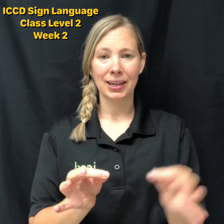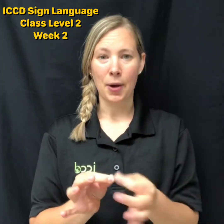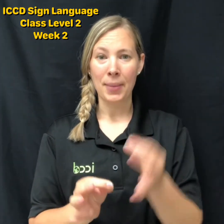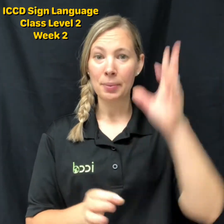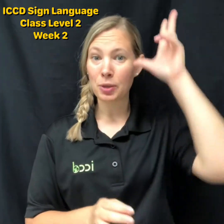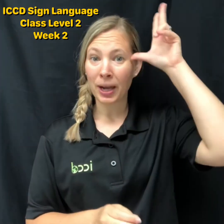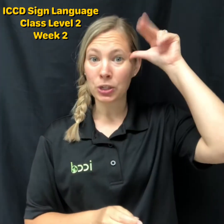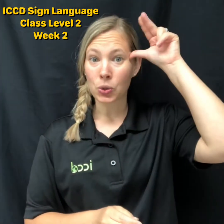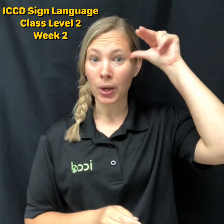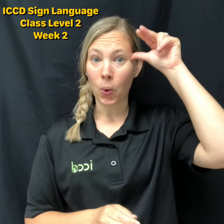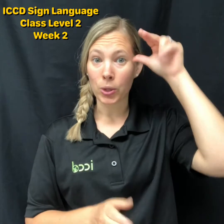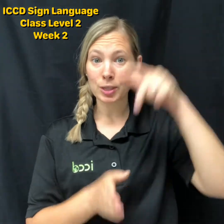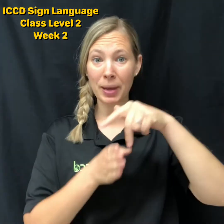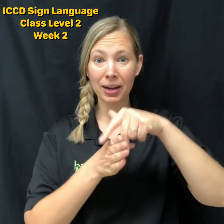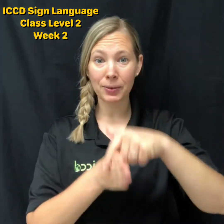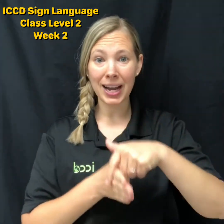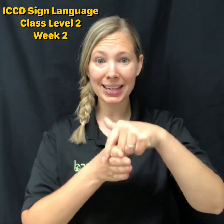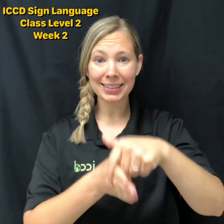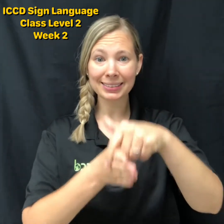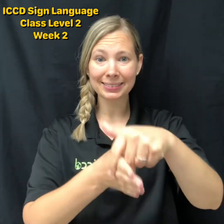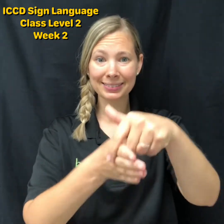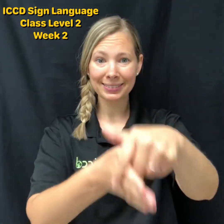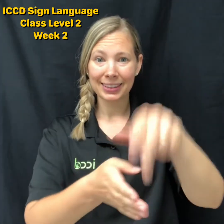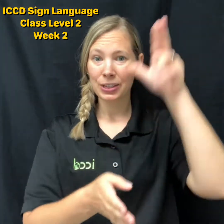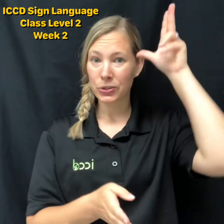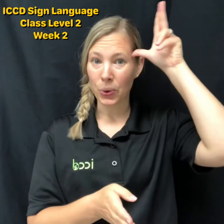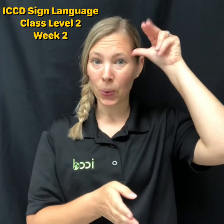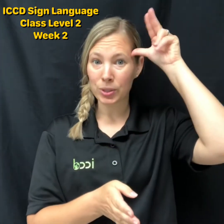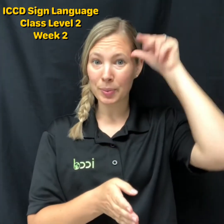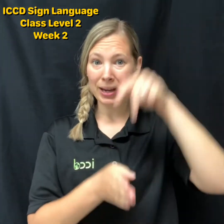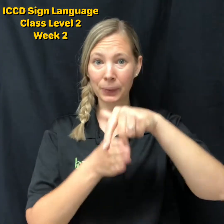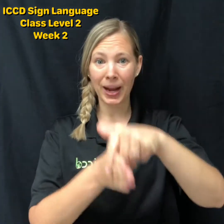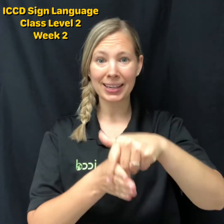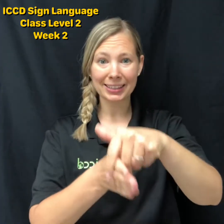maybe you might enjoy horseback riding, so horseback riding.